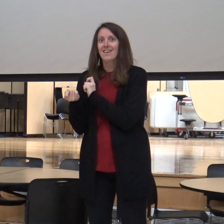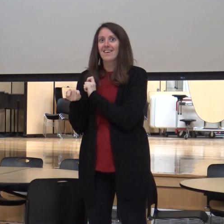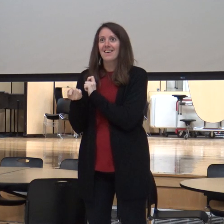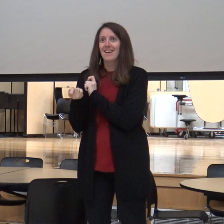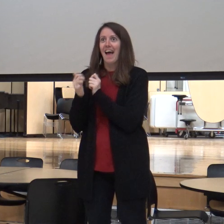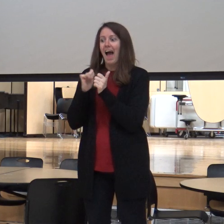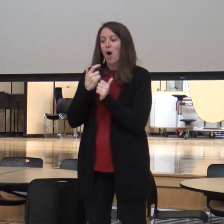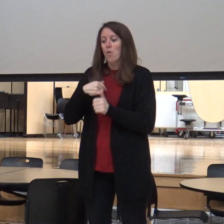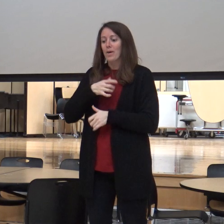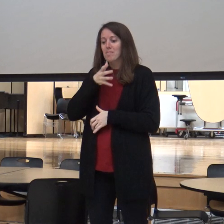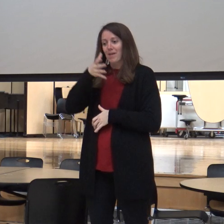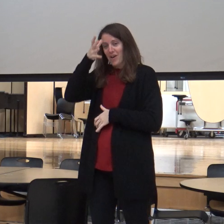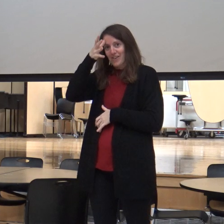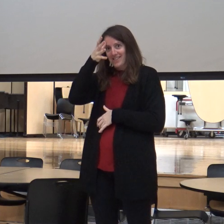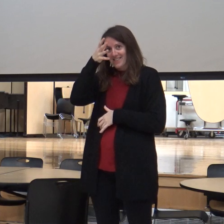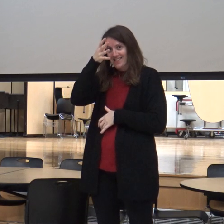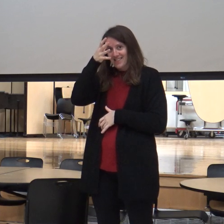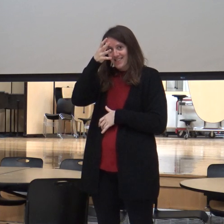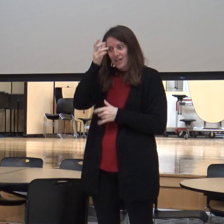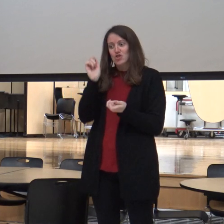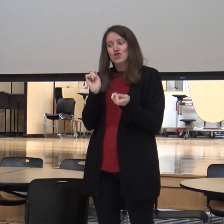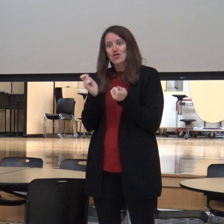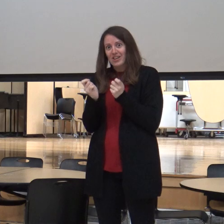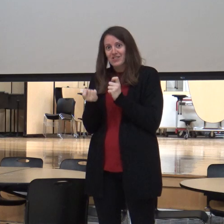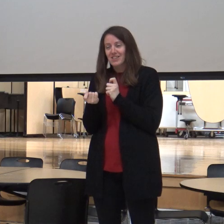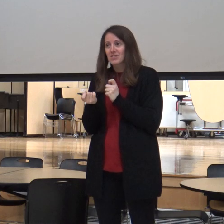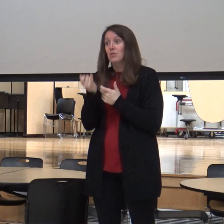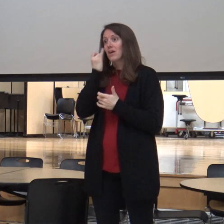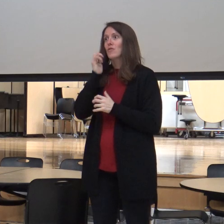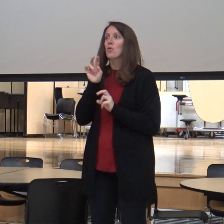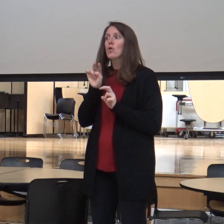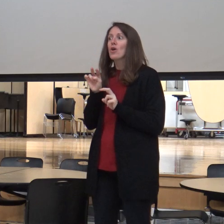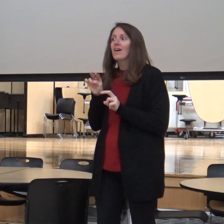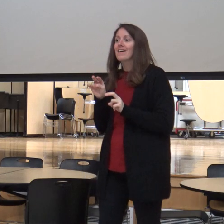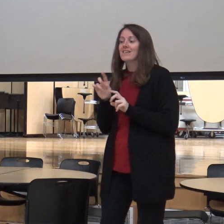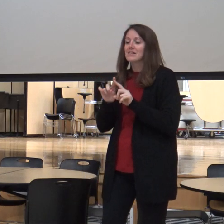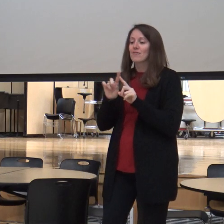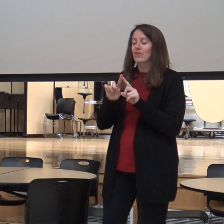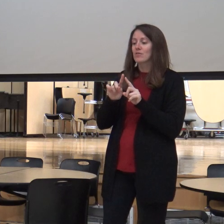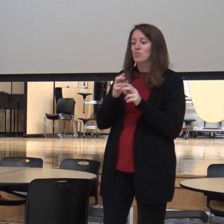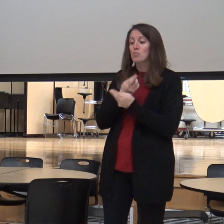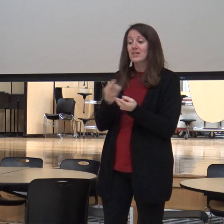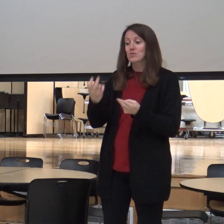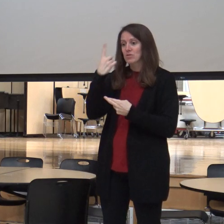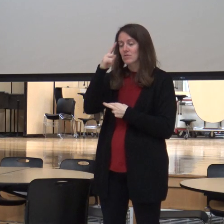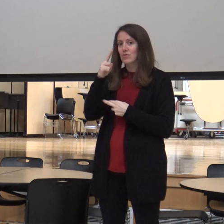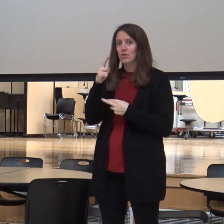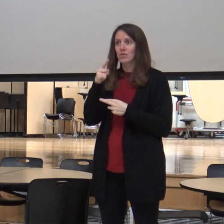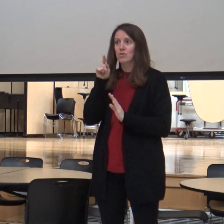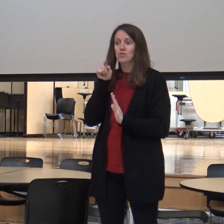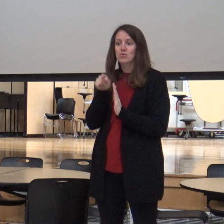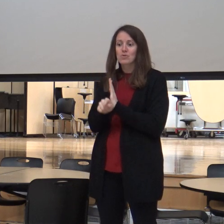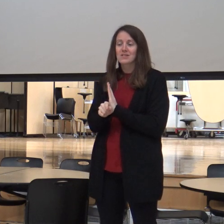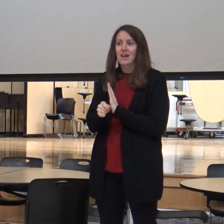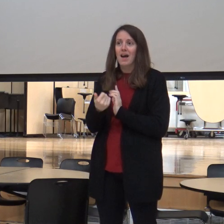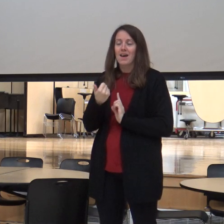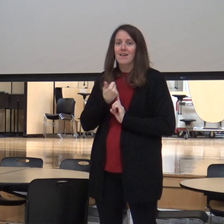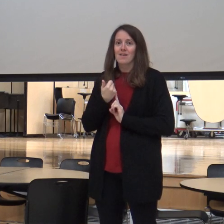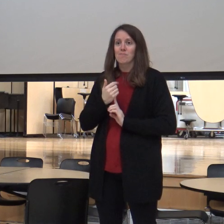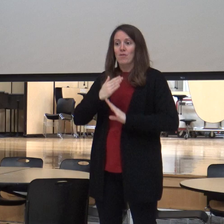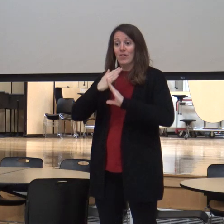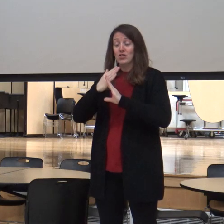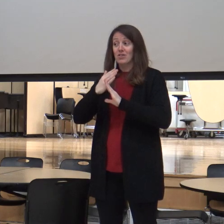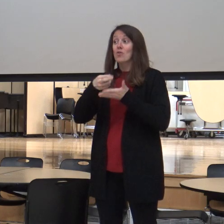the best practices for suicide prevention, all of those things. So research takes time, sometimes